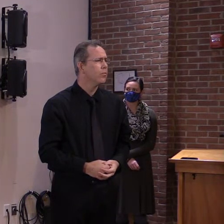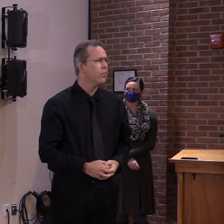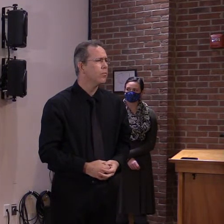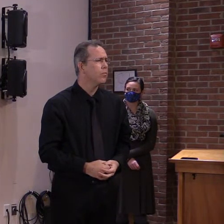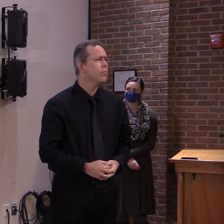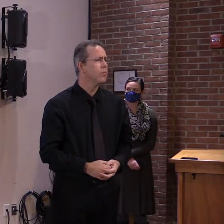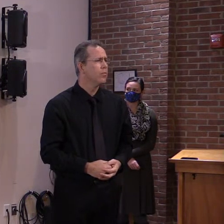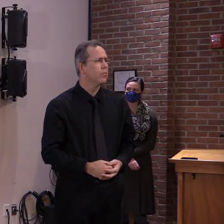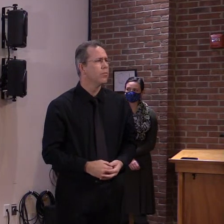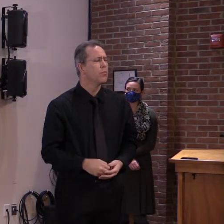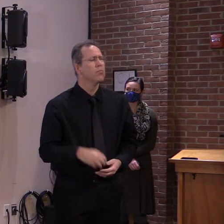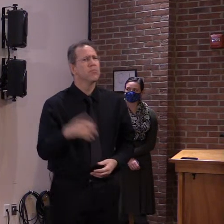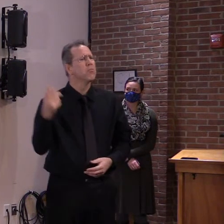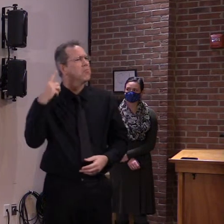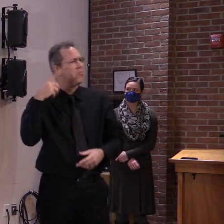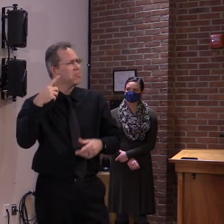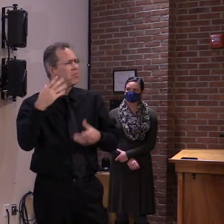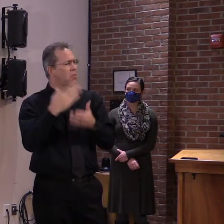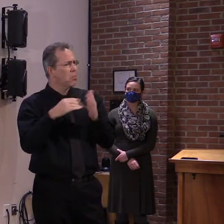workers?